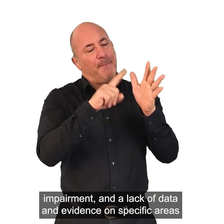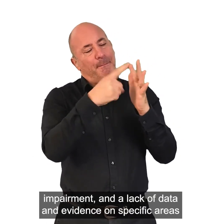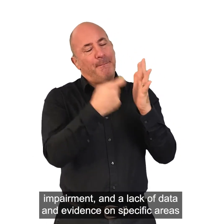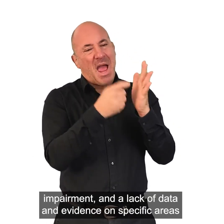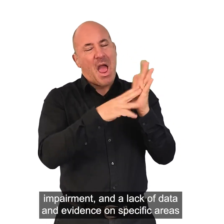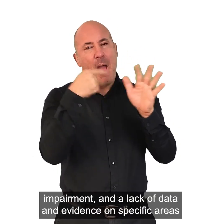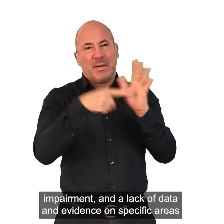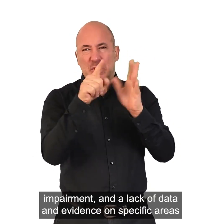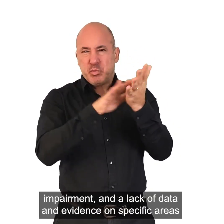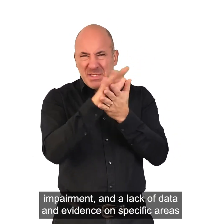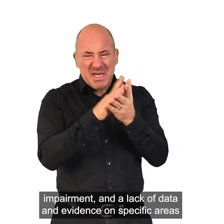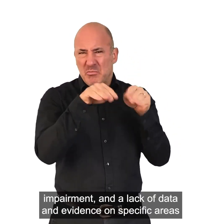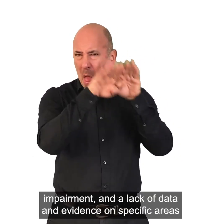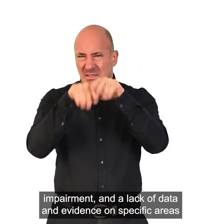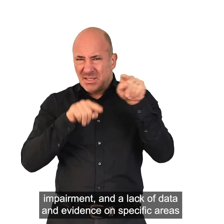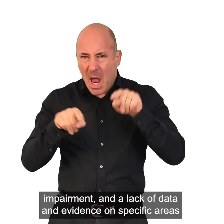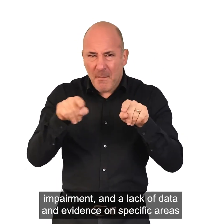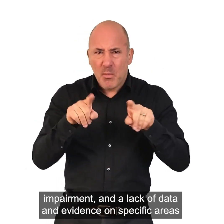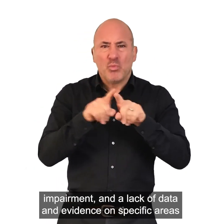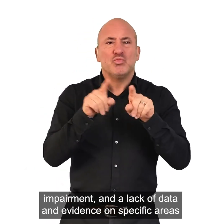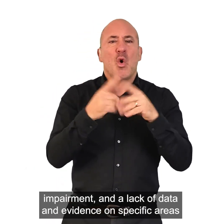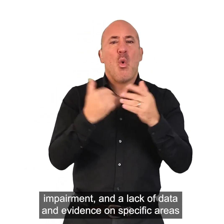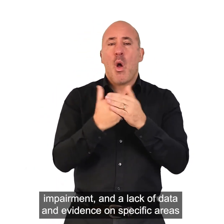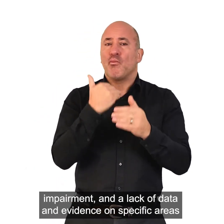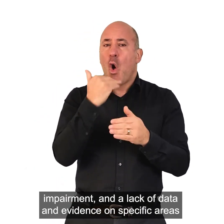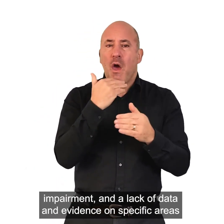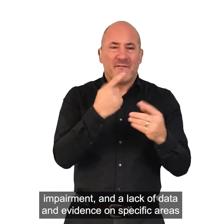impairment, and a lack of data and evidence on specific areas,